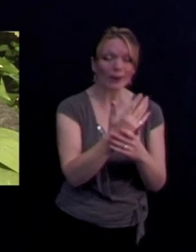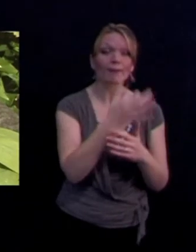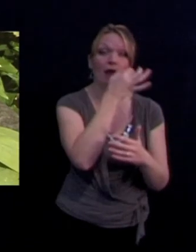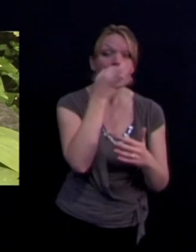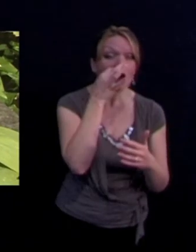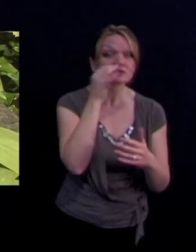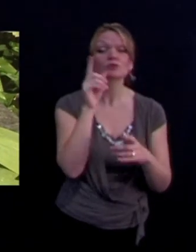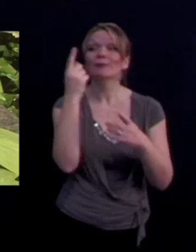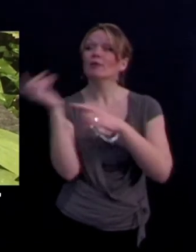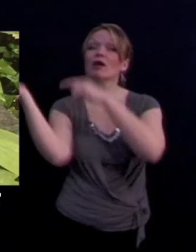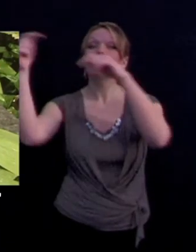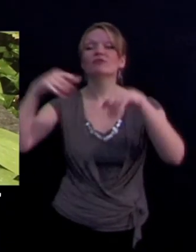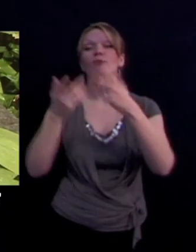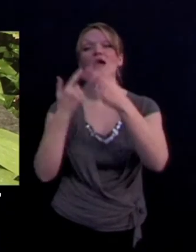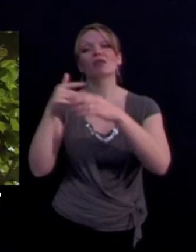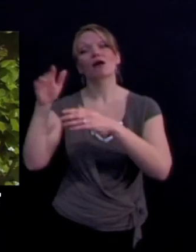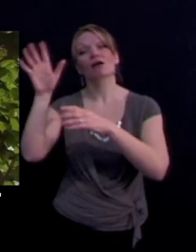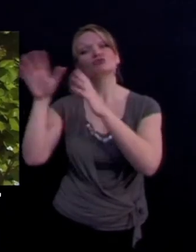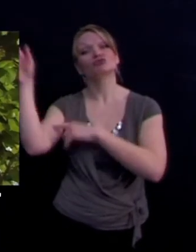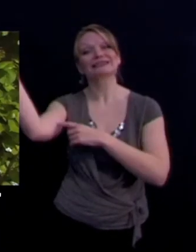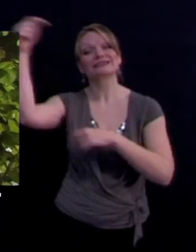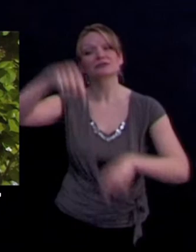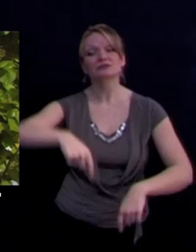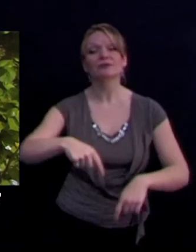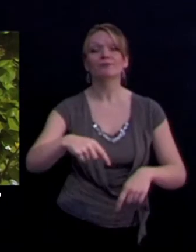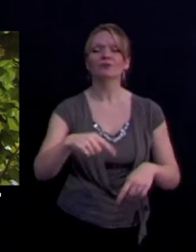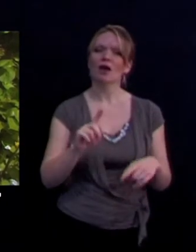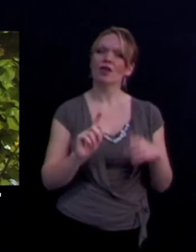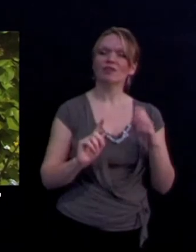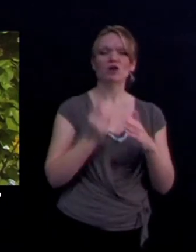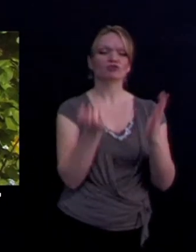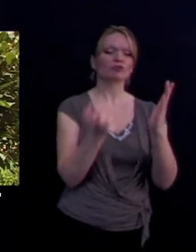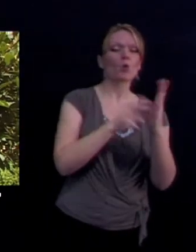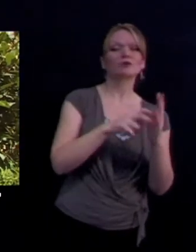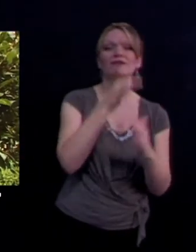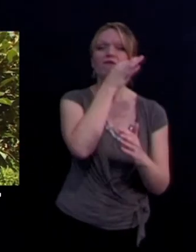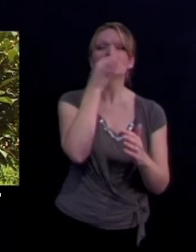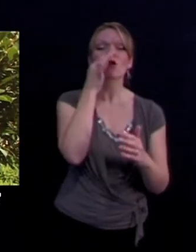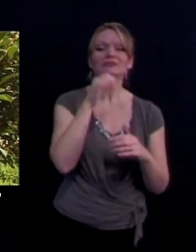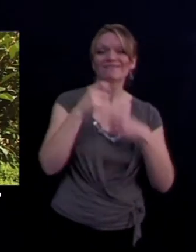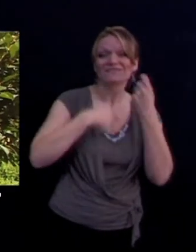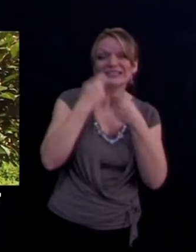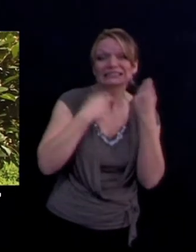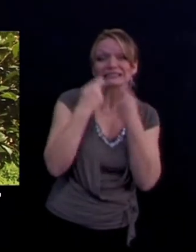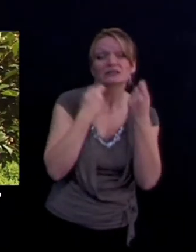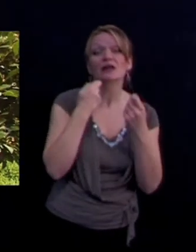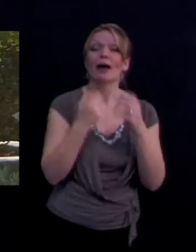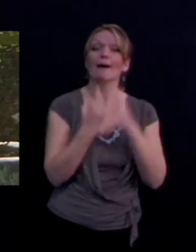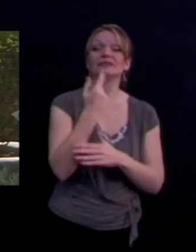from the Low Countries. The first recorded florist feast took place in Norwich in